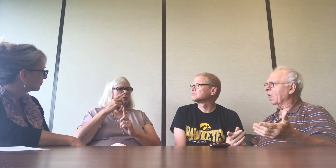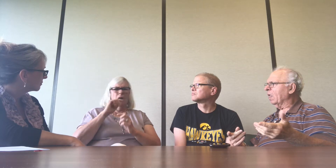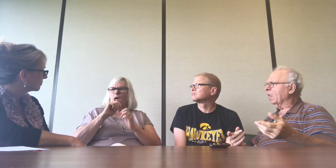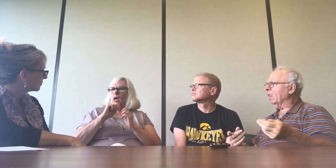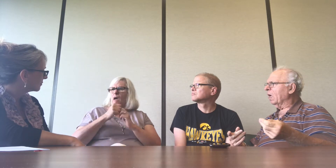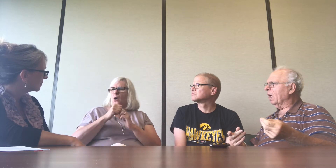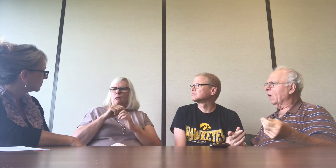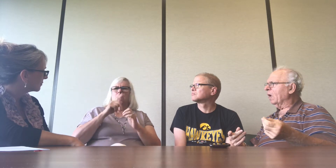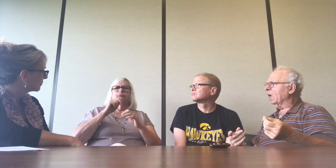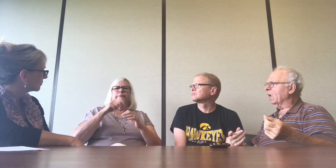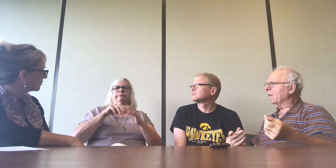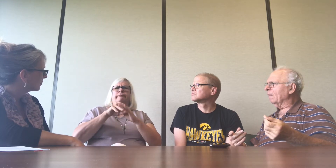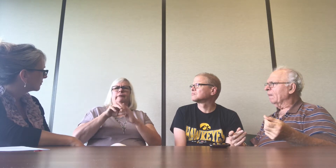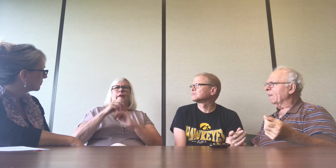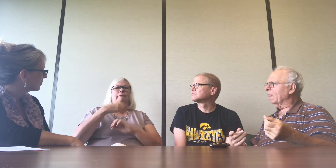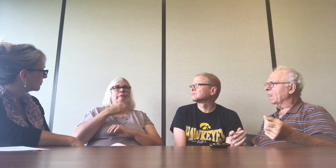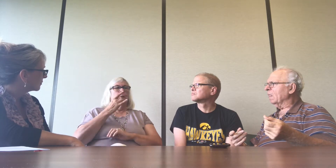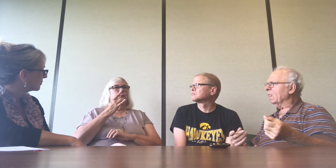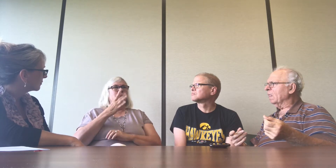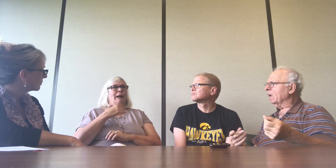Do the police put people there?